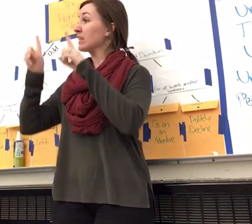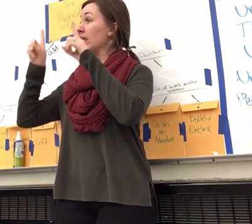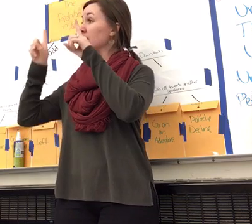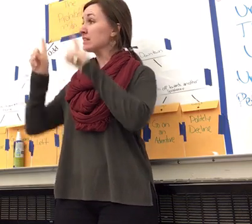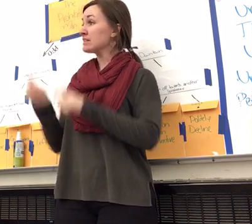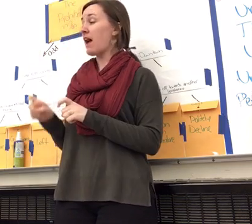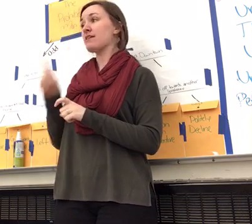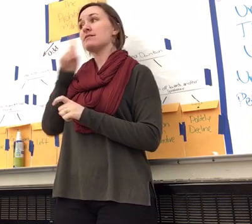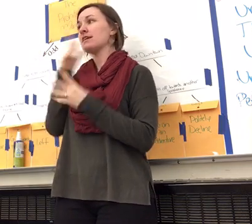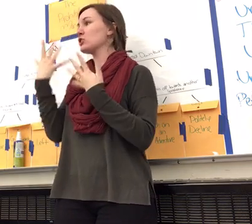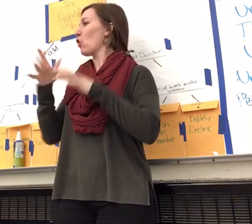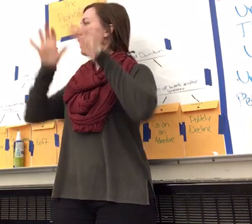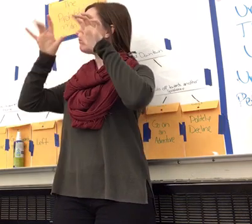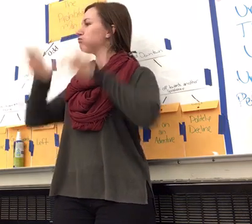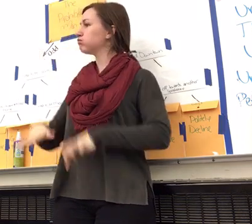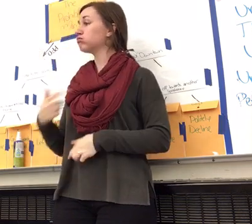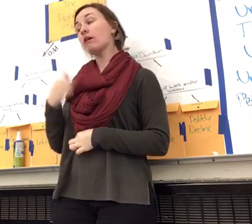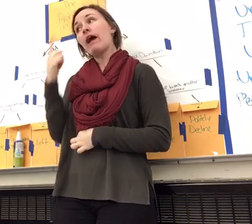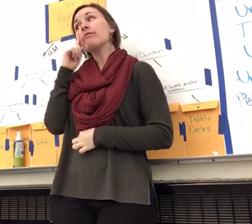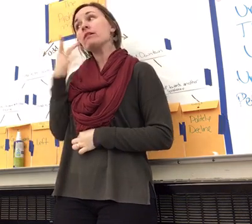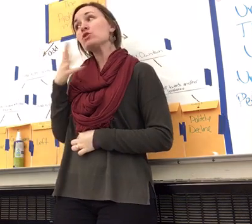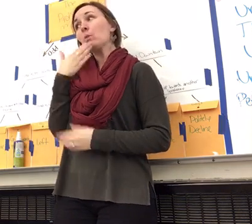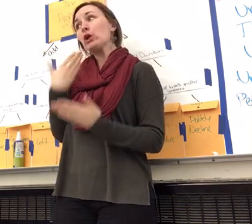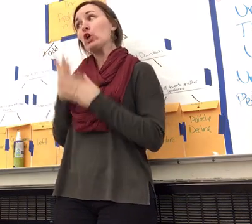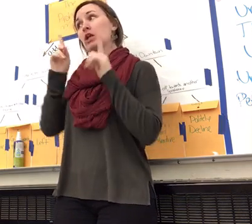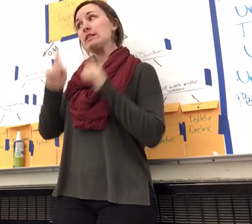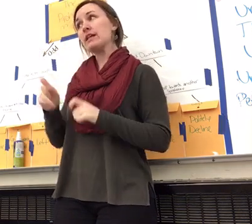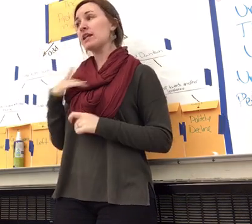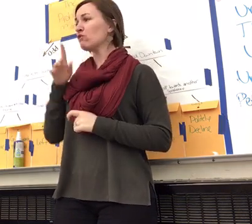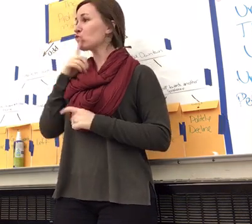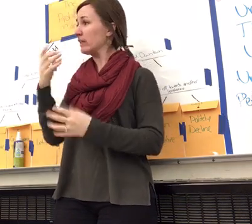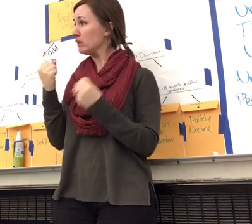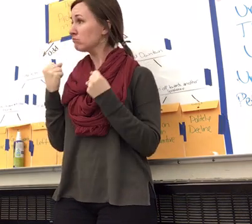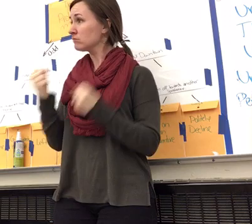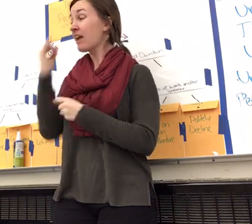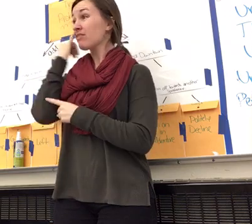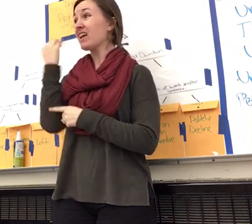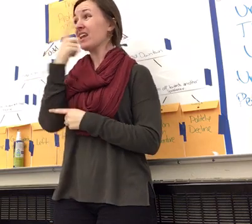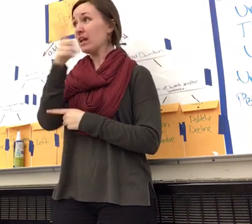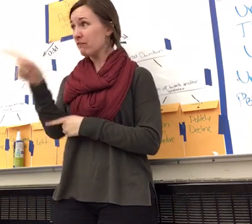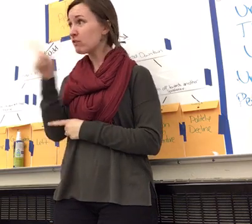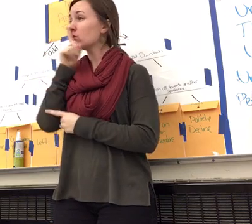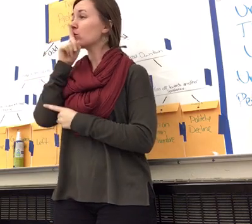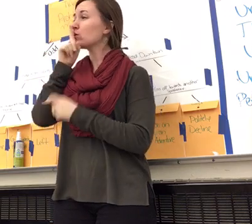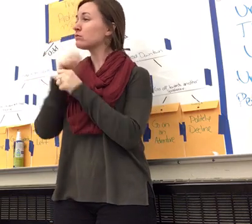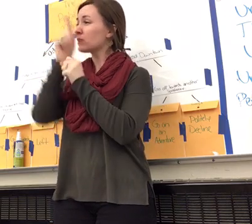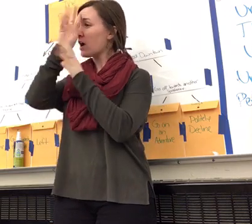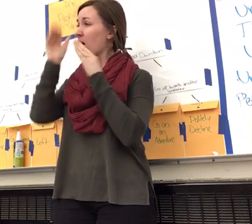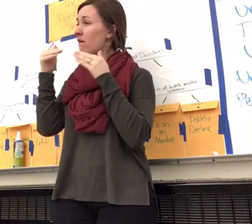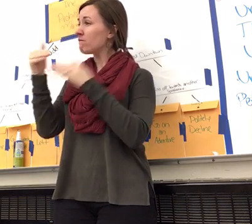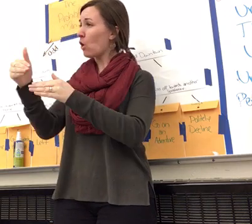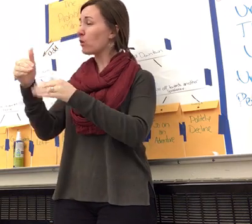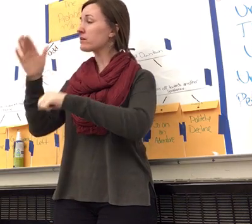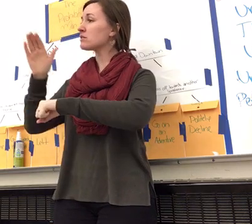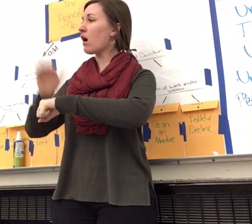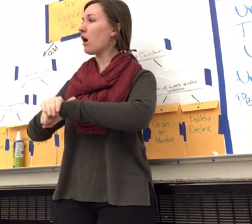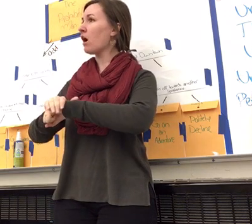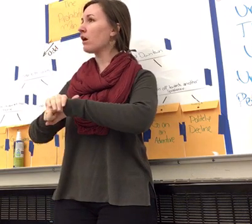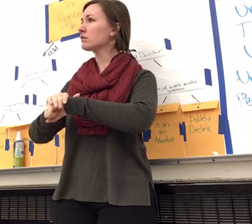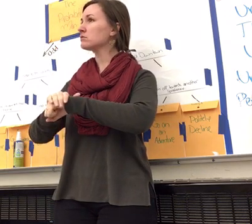finalized. I think it's a pretty good test. I feel really confident that if you guys really focus a lot of your studying on causes